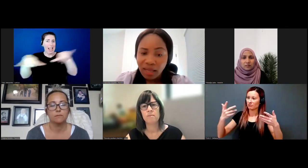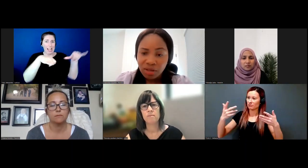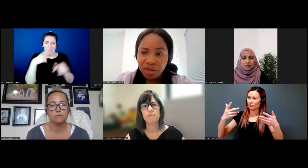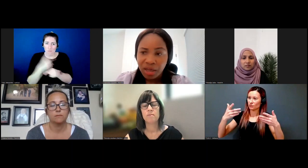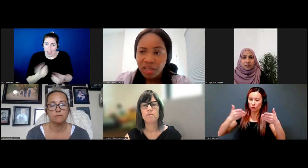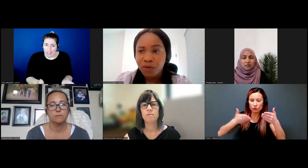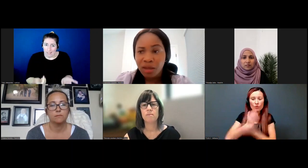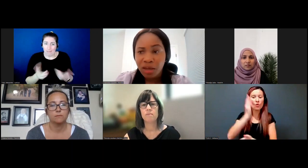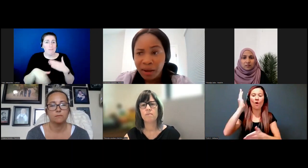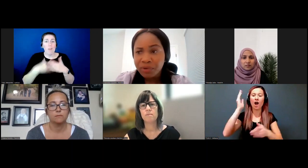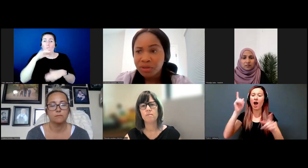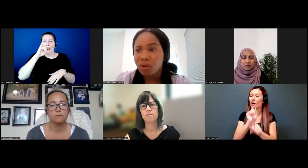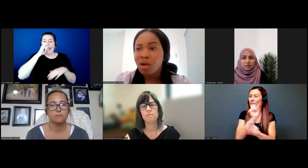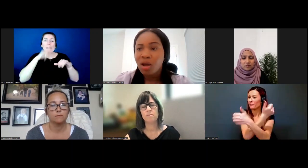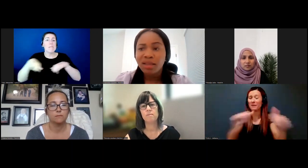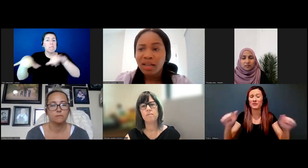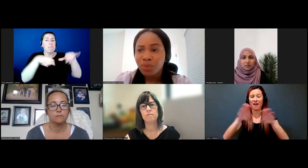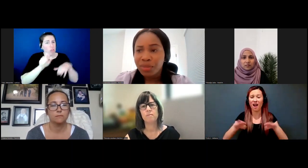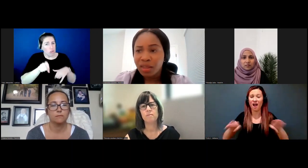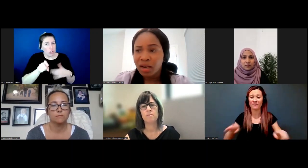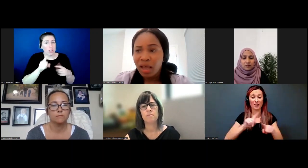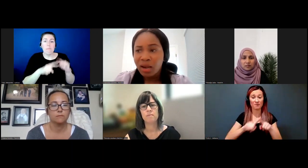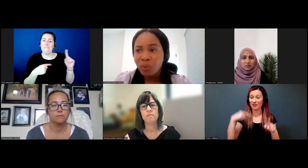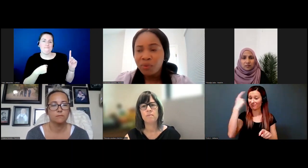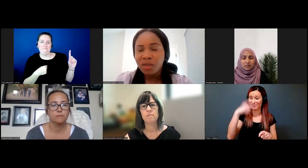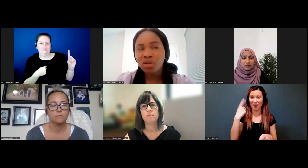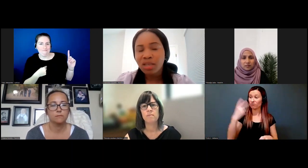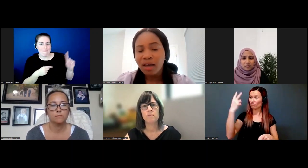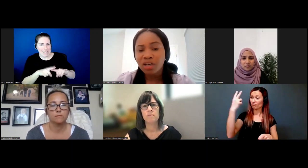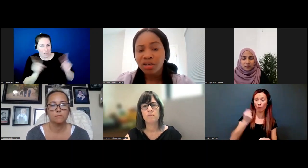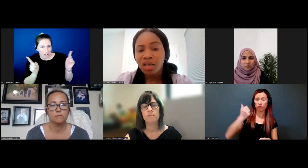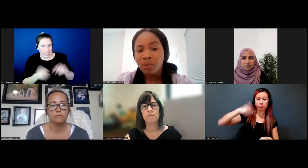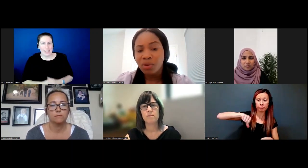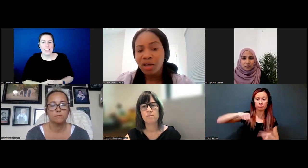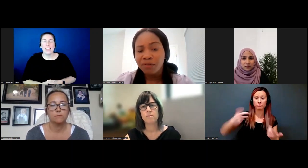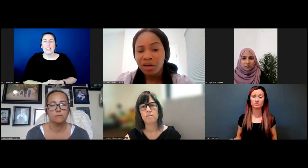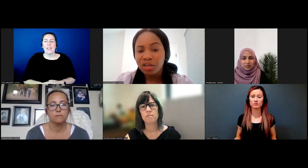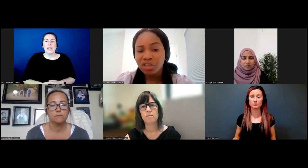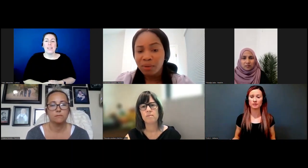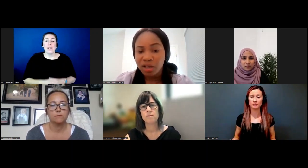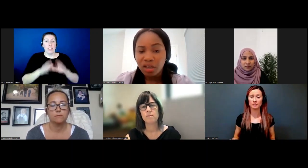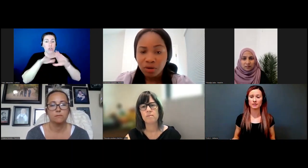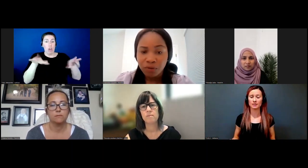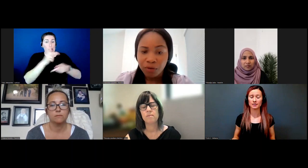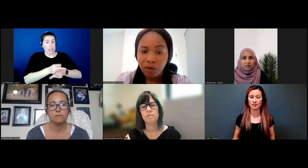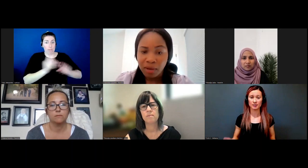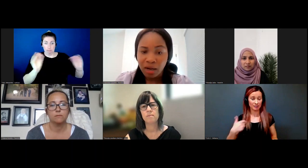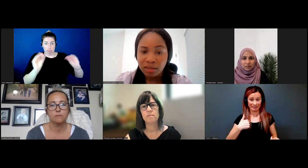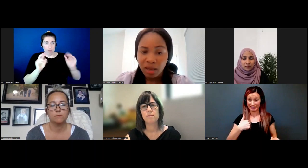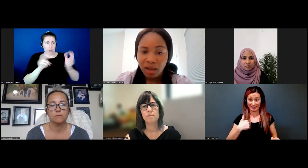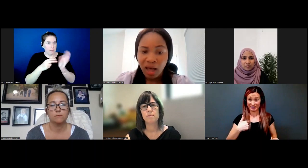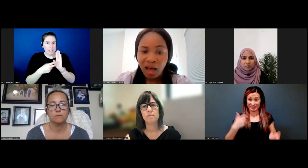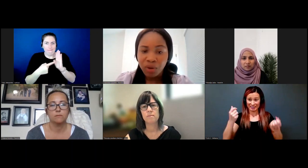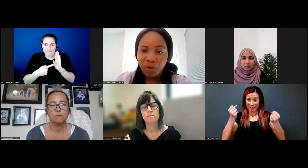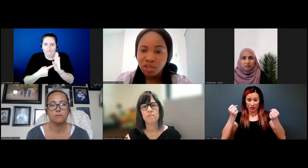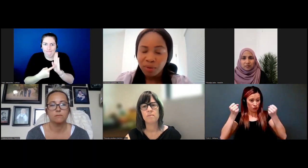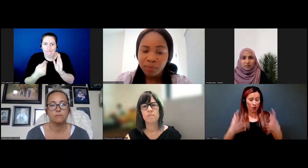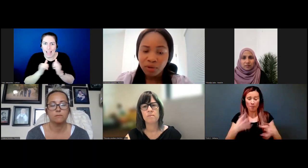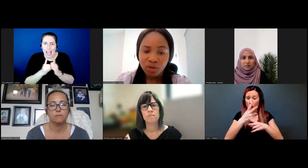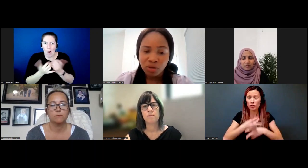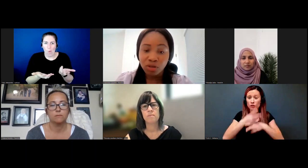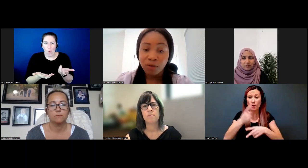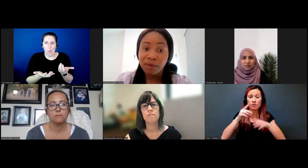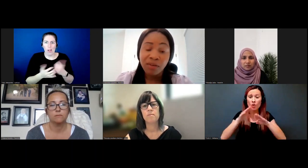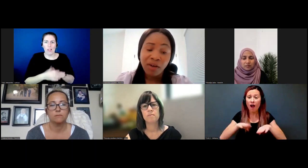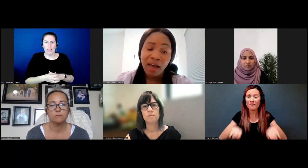But that's not the case for me here. So that's one thing. And when we don't have childcare, then we look at financial implication for families. How are we going to be